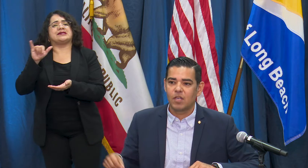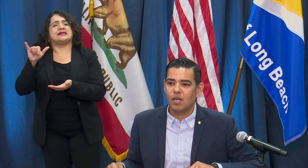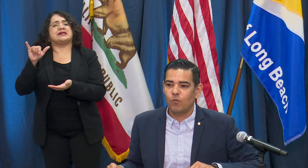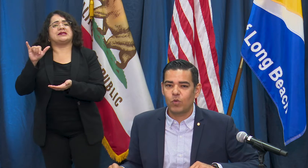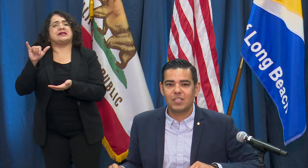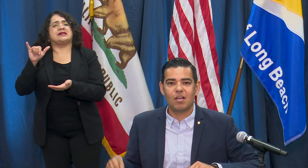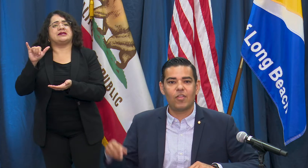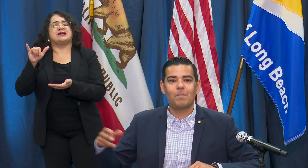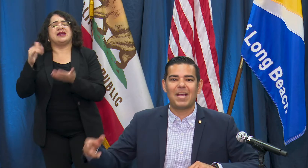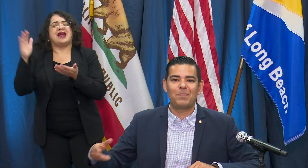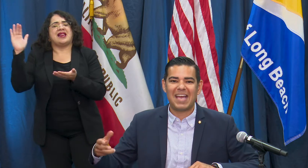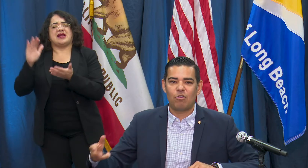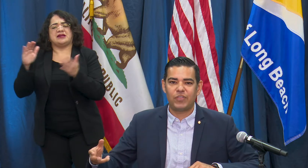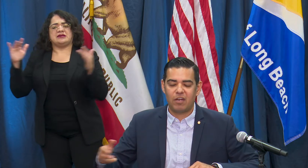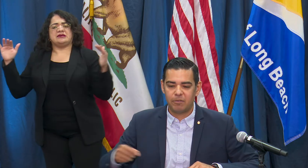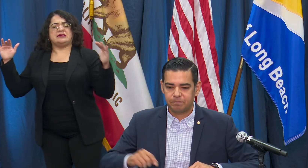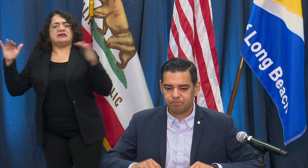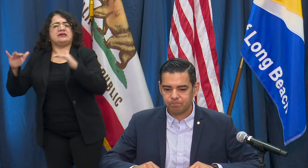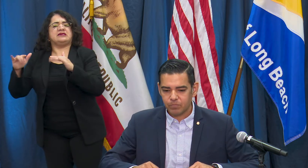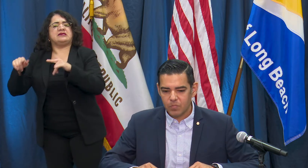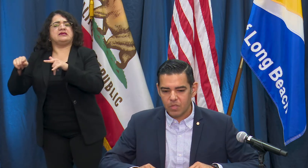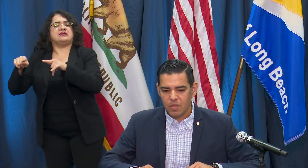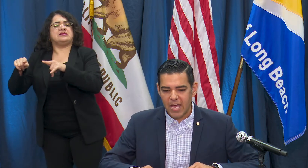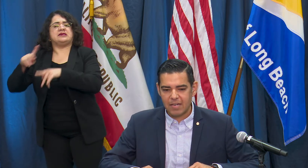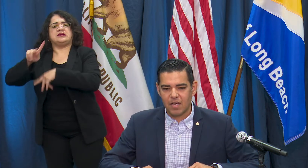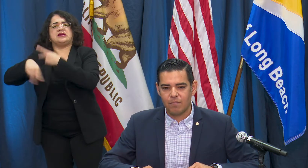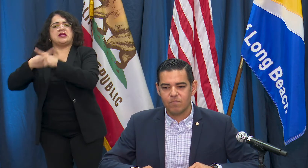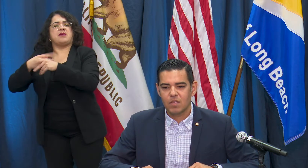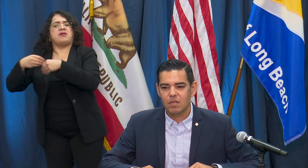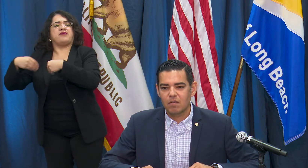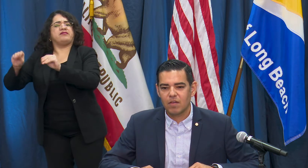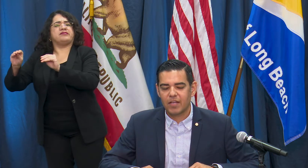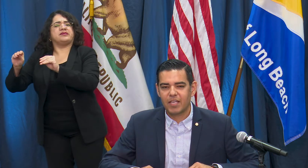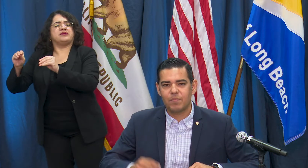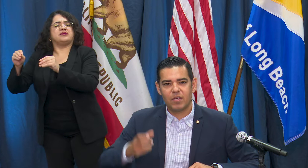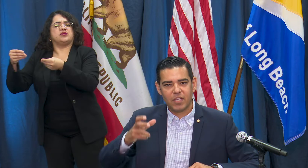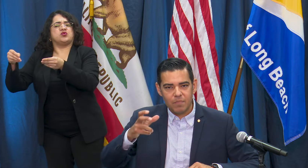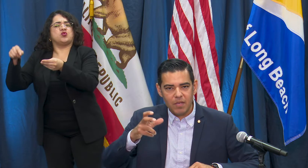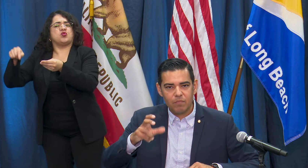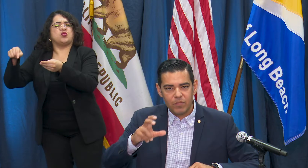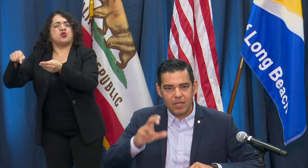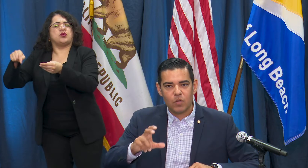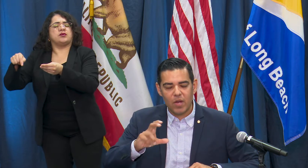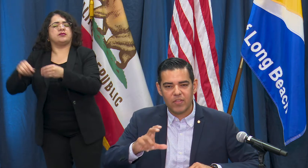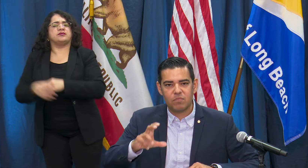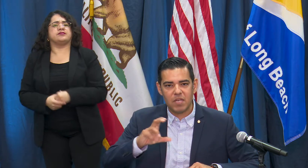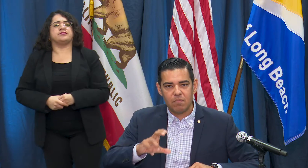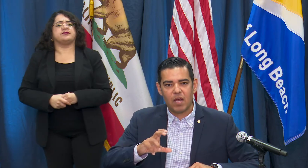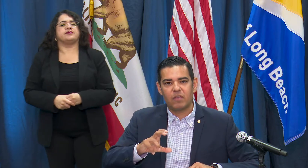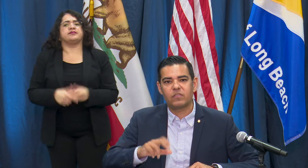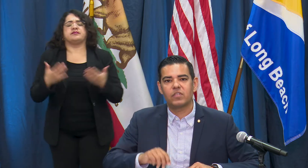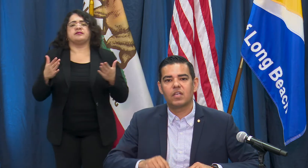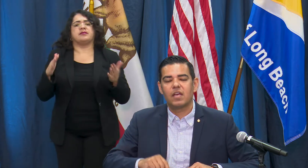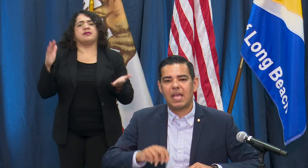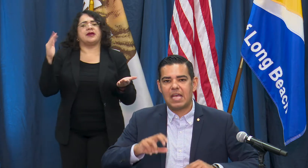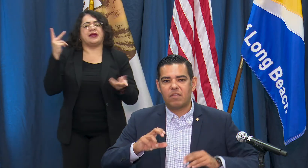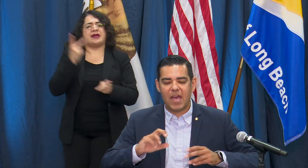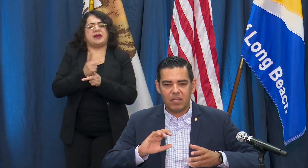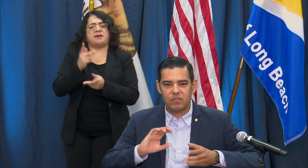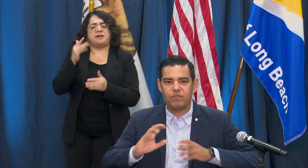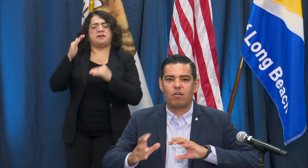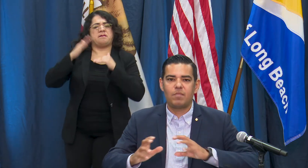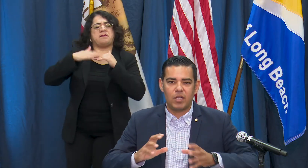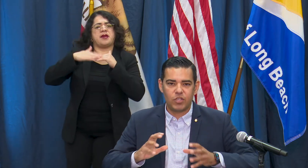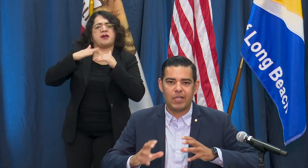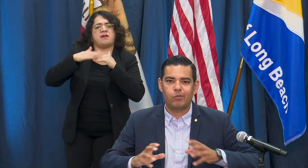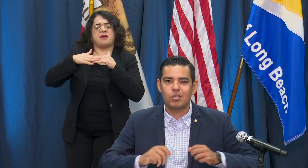of retail that might be out there that can be done in a way that's minimized and that